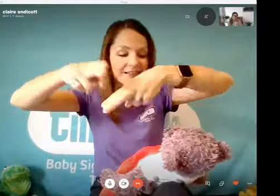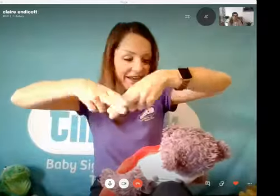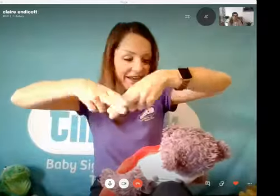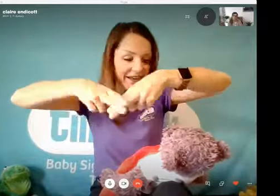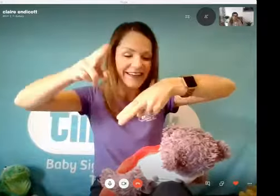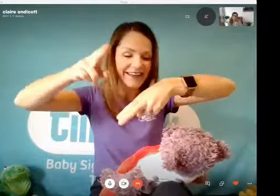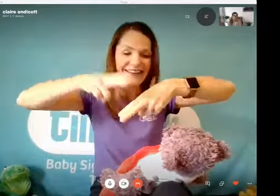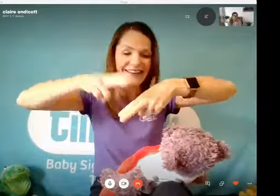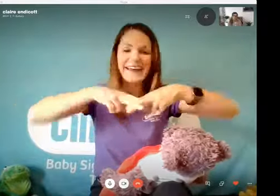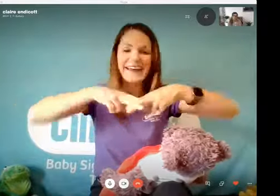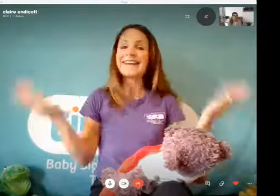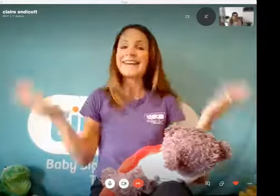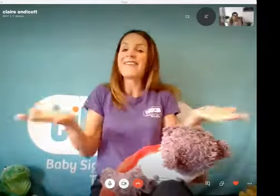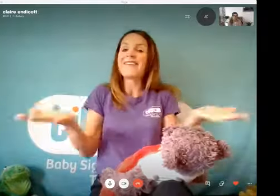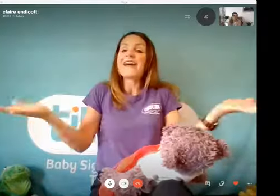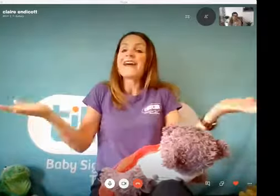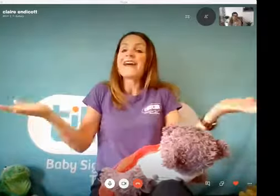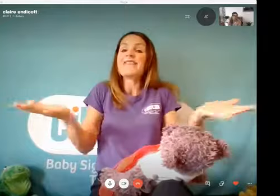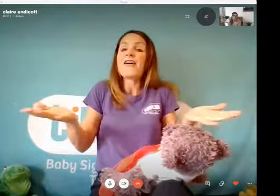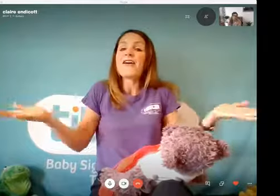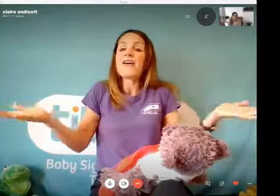daddy, daddy, where are you?